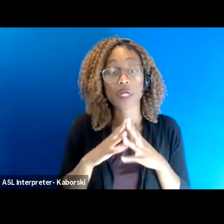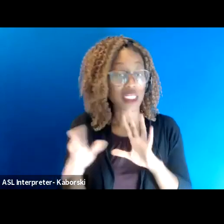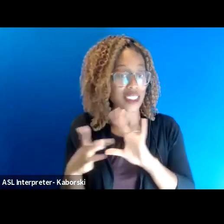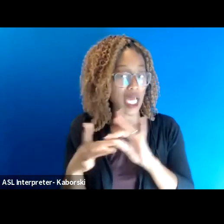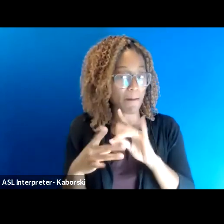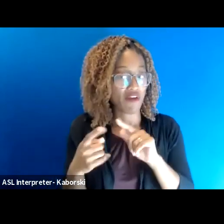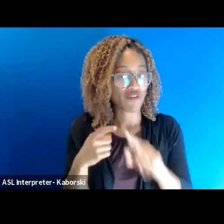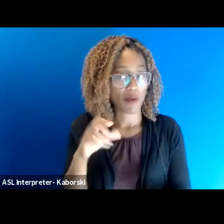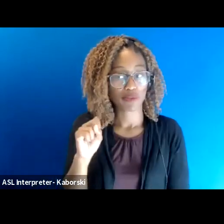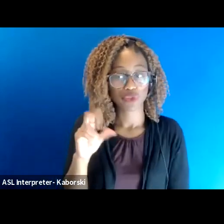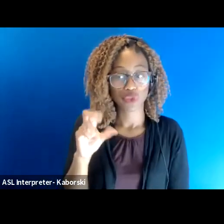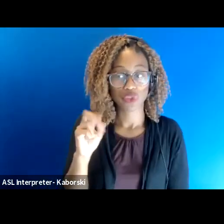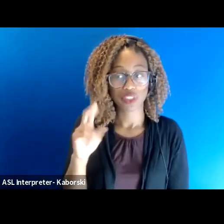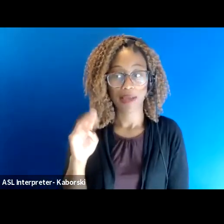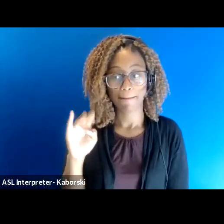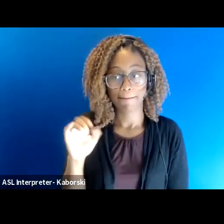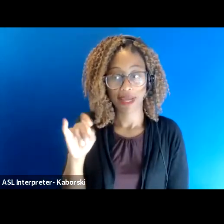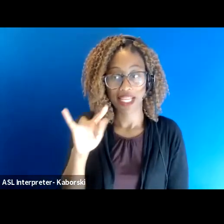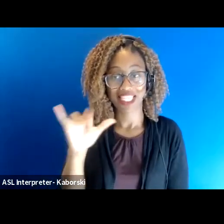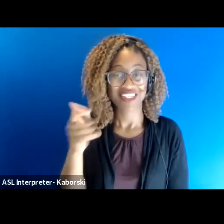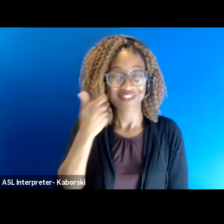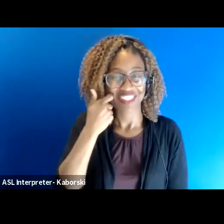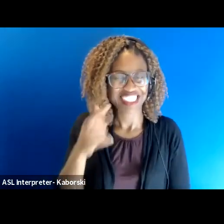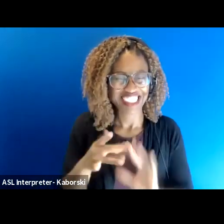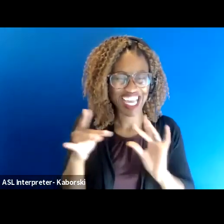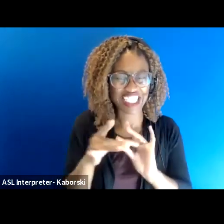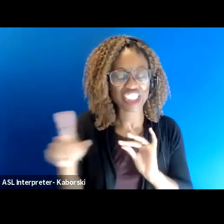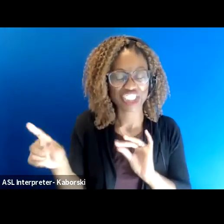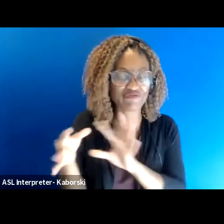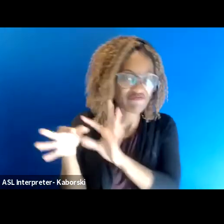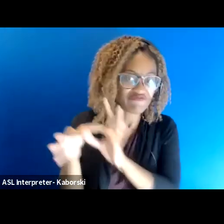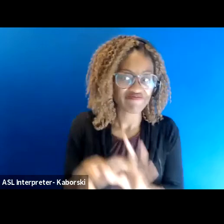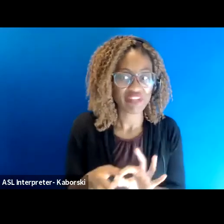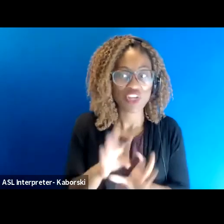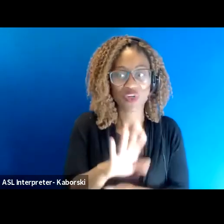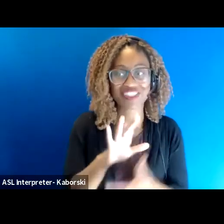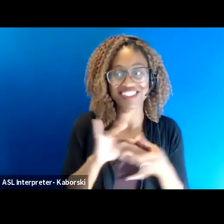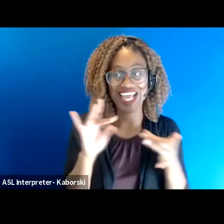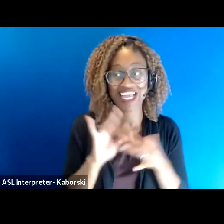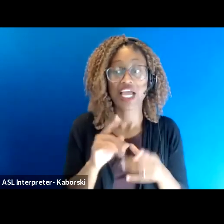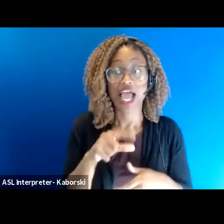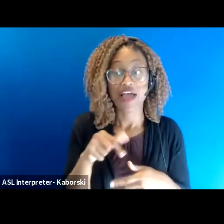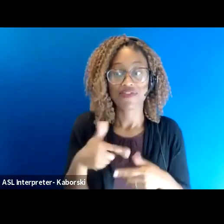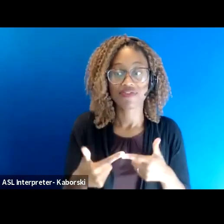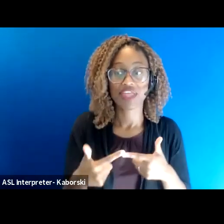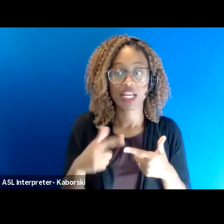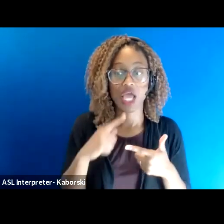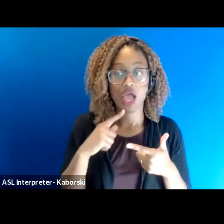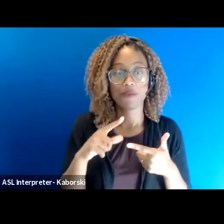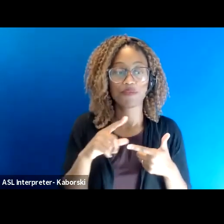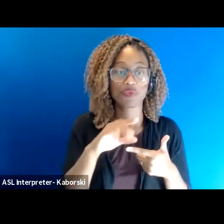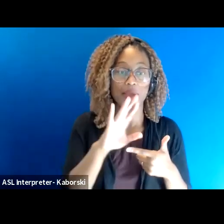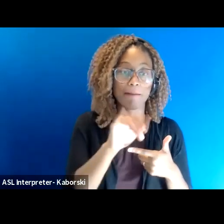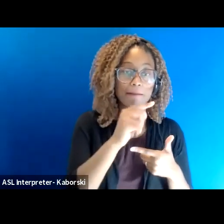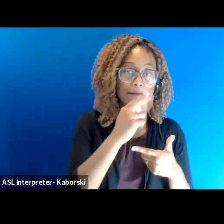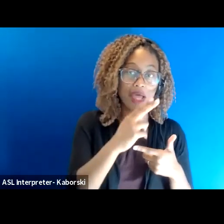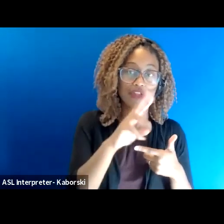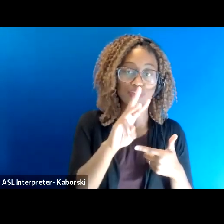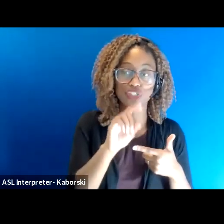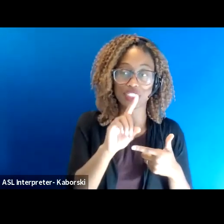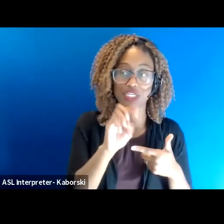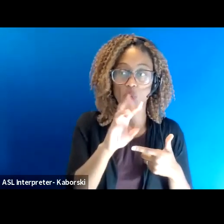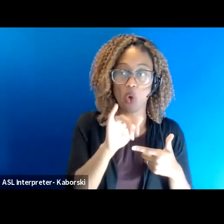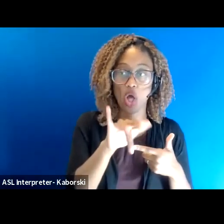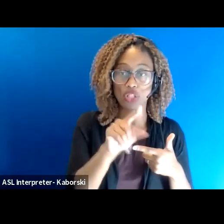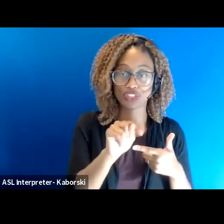from Susan Bentley because it's tied into what you were saying. And then we'll go to the question from Beth DeWald. So first is Susan